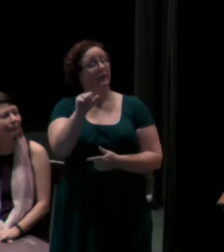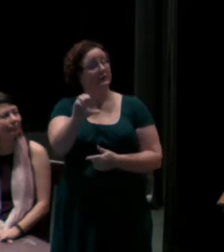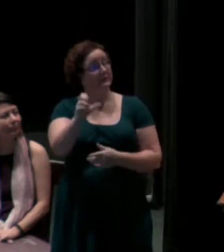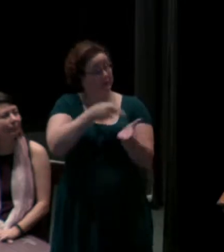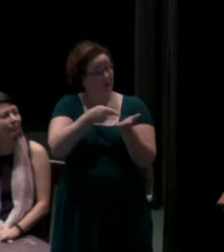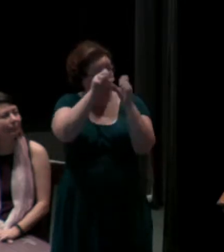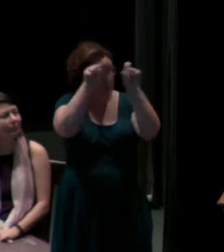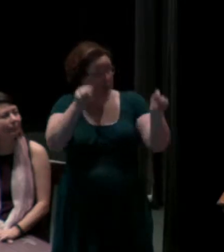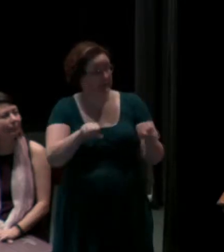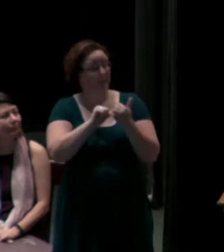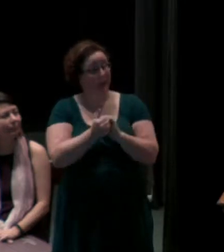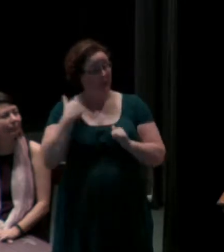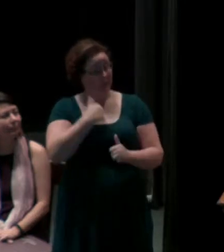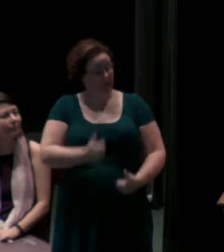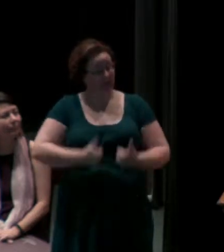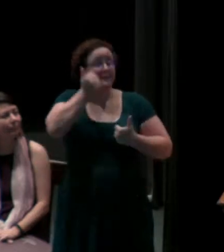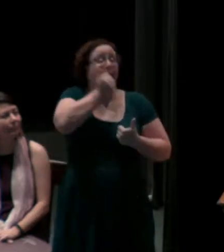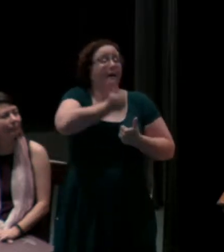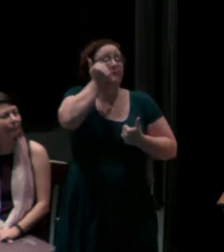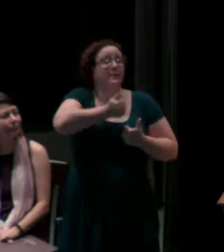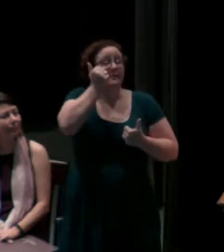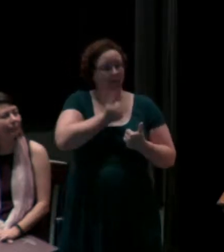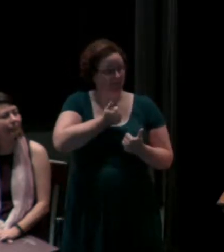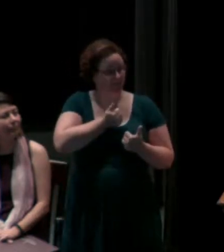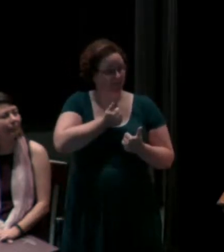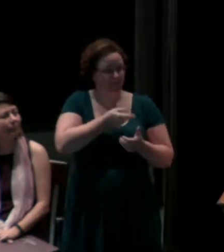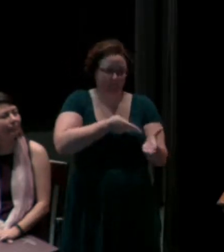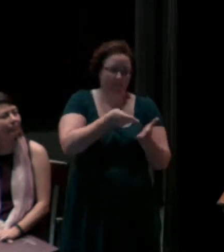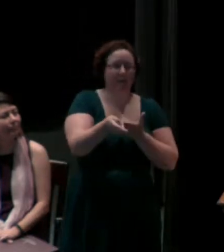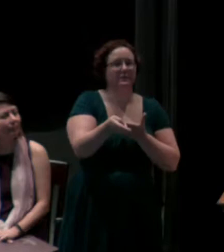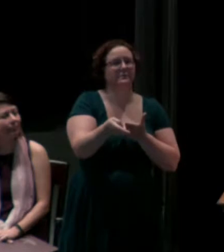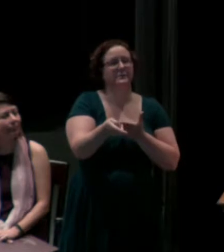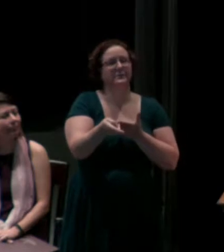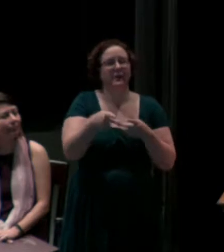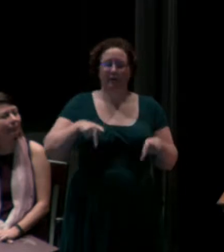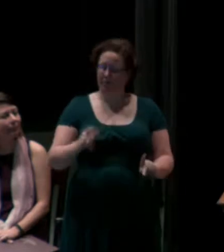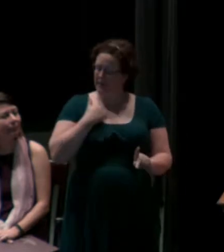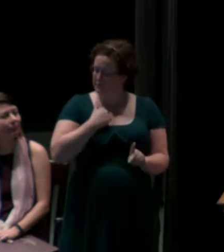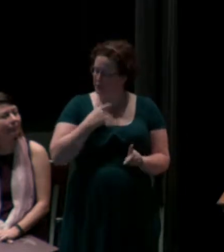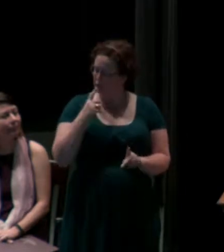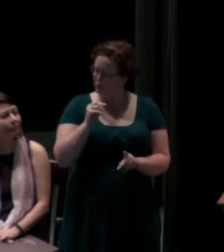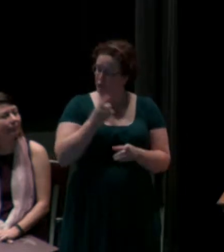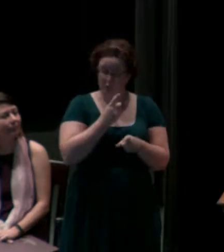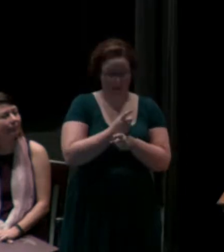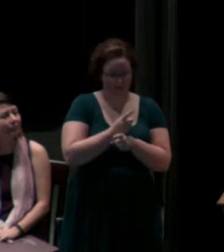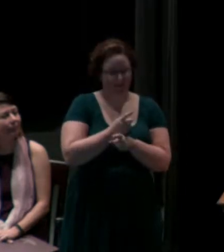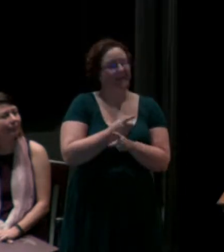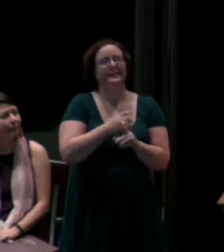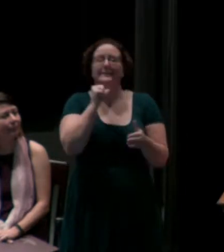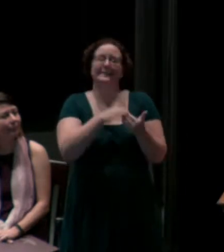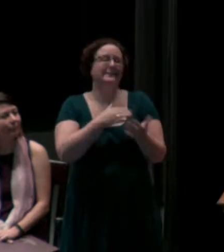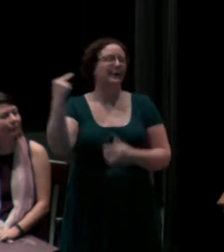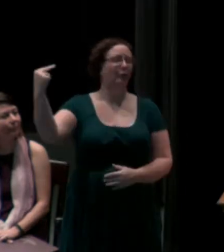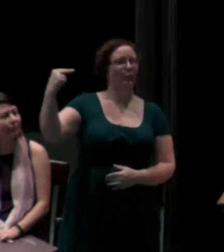honor system is the way that Scotties live. Every individual's honesty allows those to do the right thing even when no one is watching.